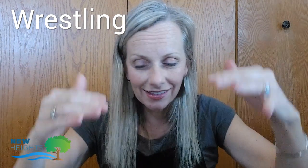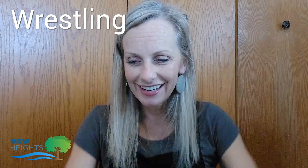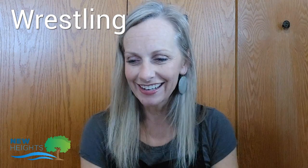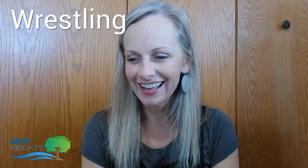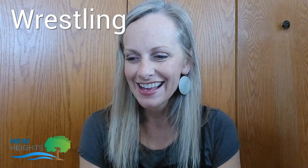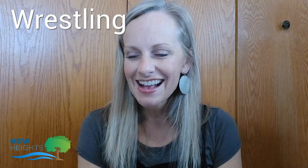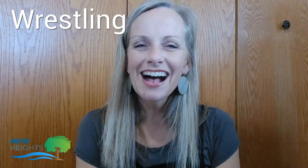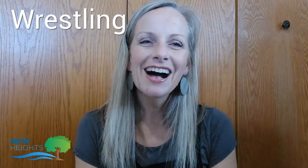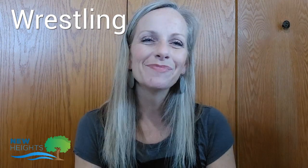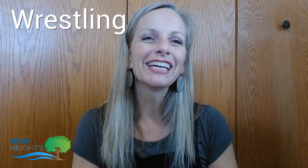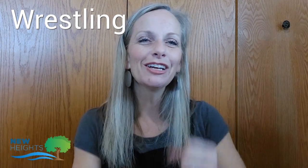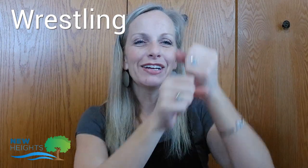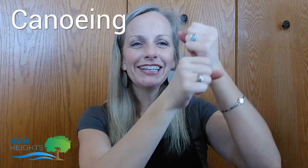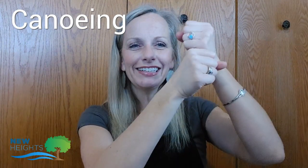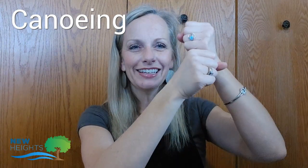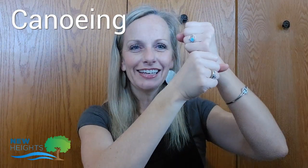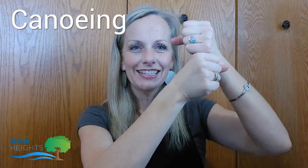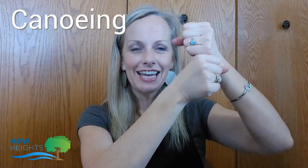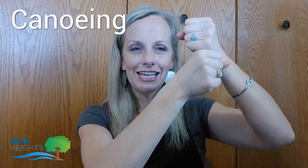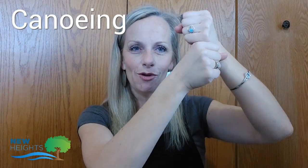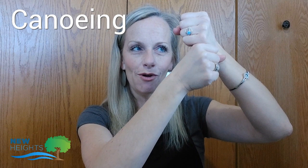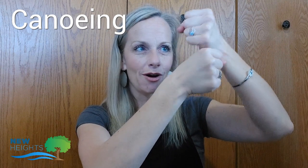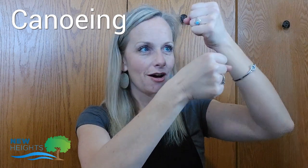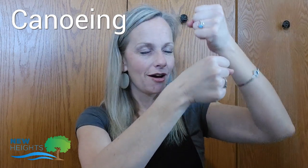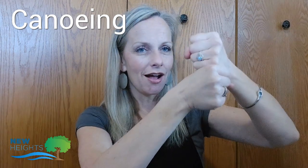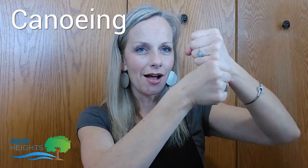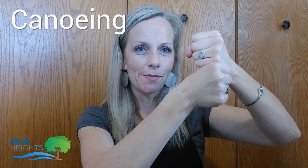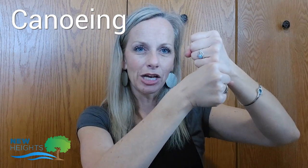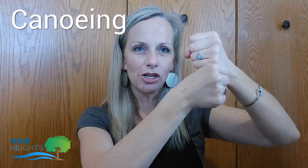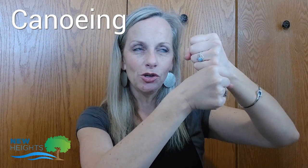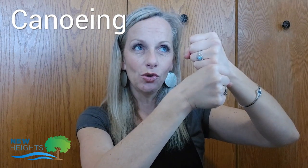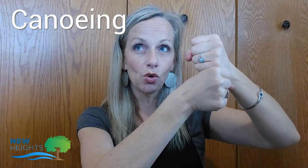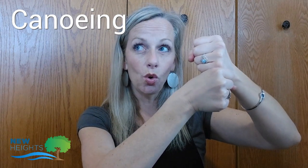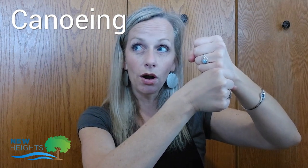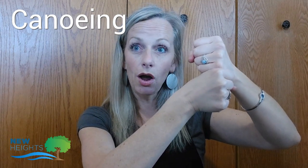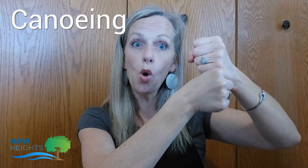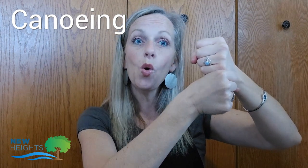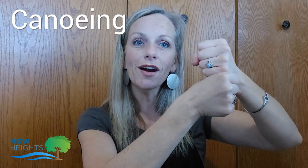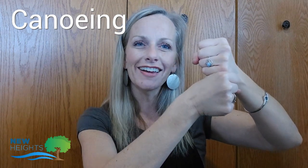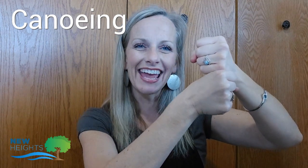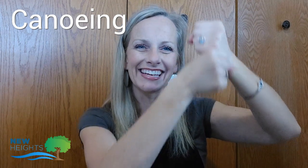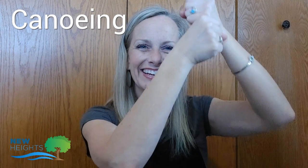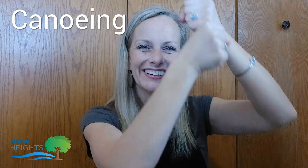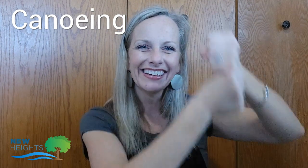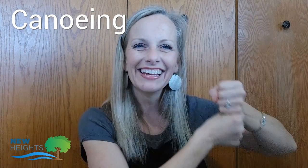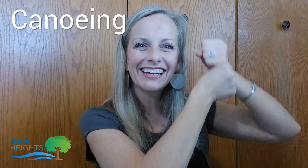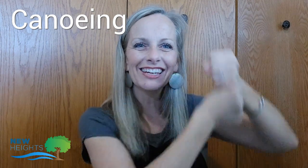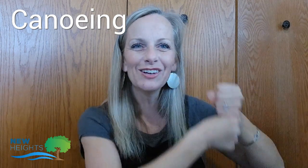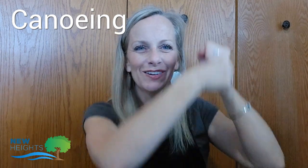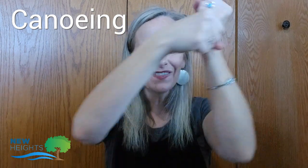wrestling. Canoeing. Take your canoe, your oar. Thank you. Canoe.